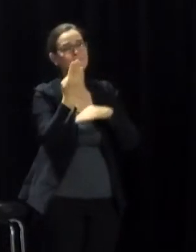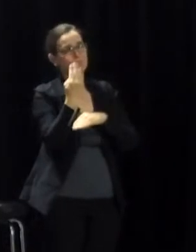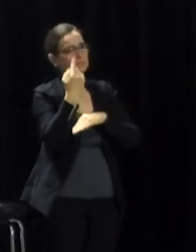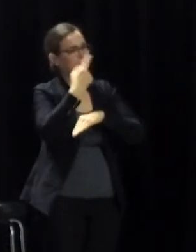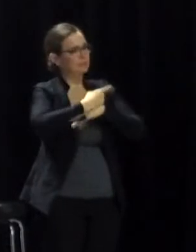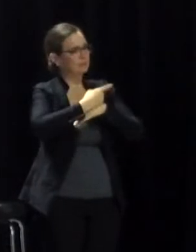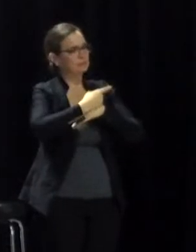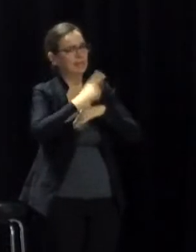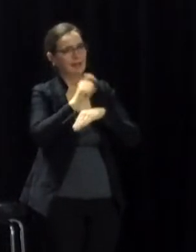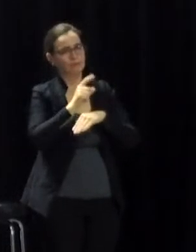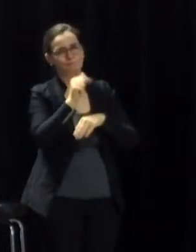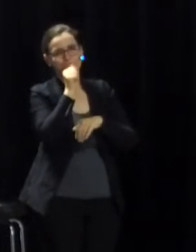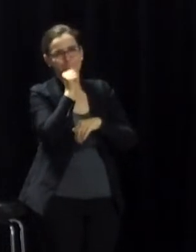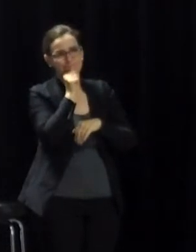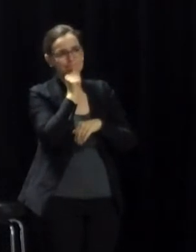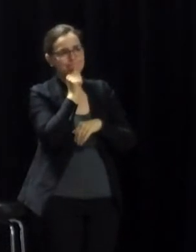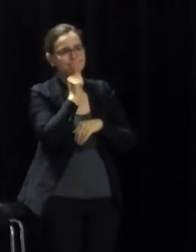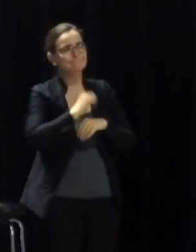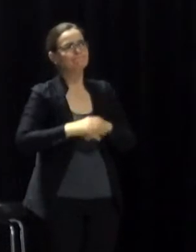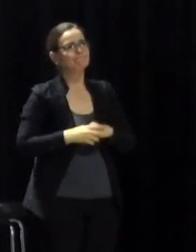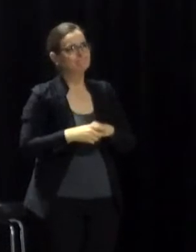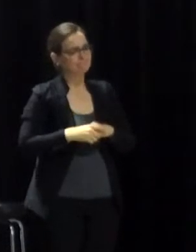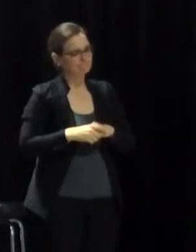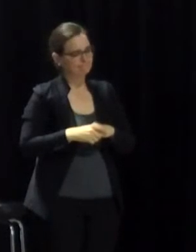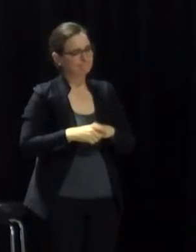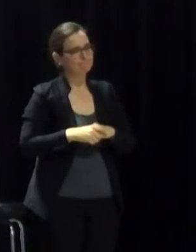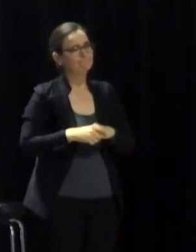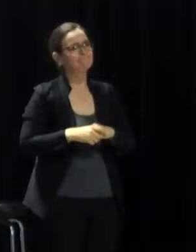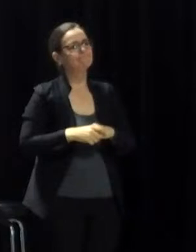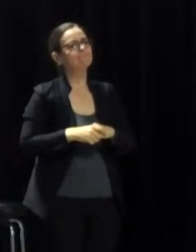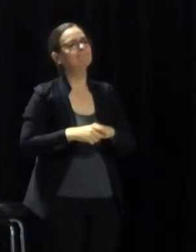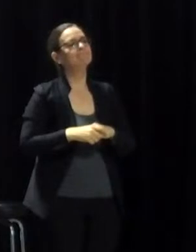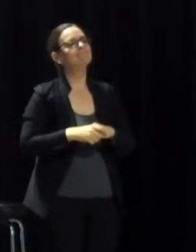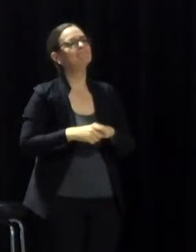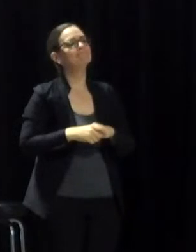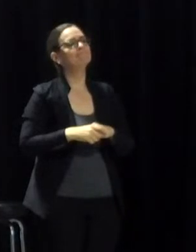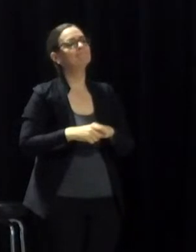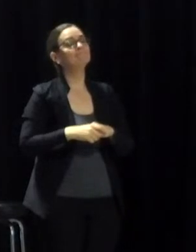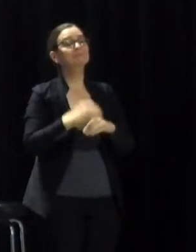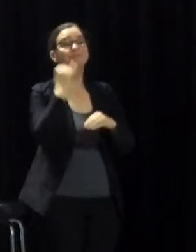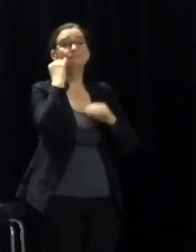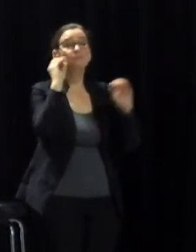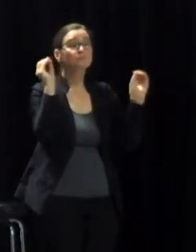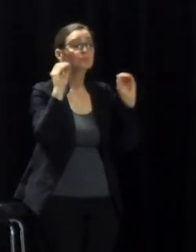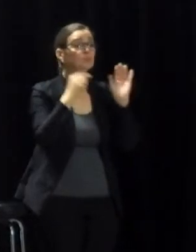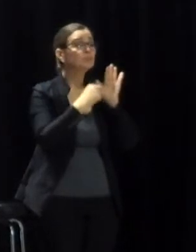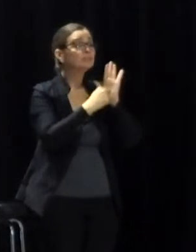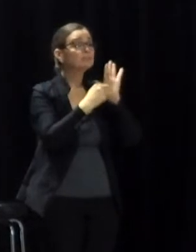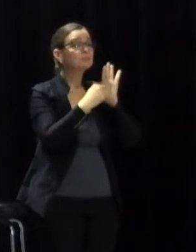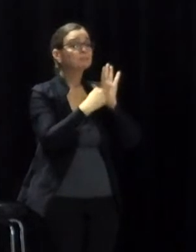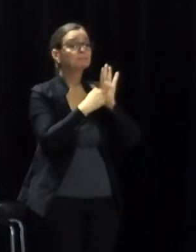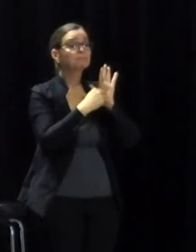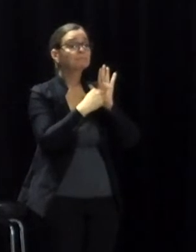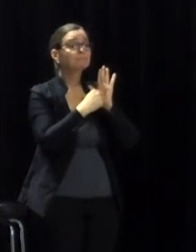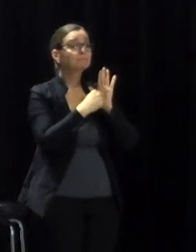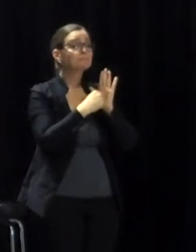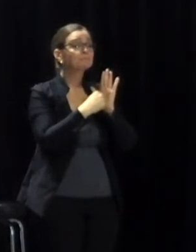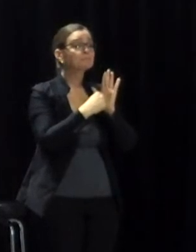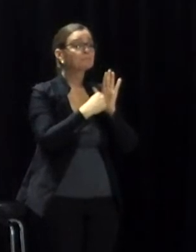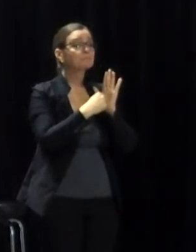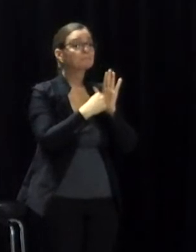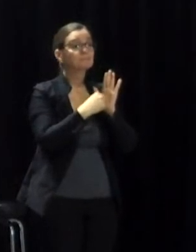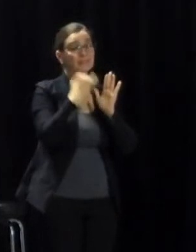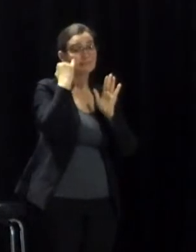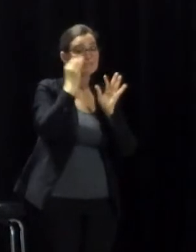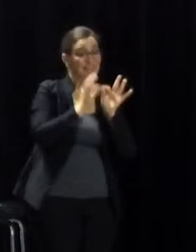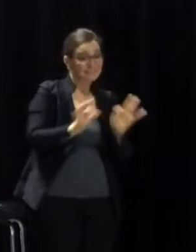can go to work and back in a quarantine. But there's no stopping and and saying hello or going to your favorite restaurant in that